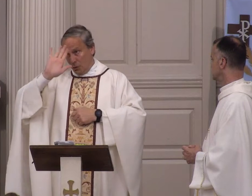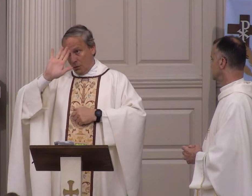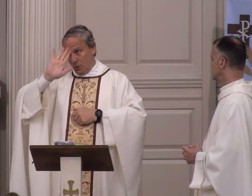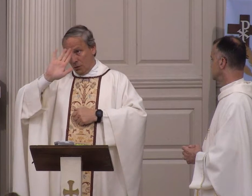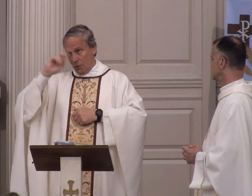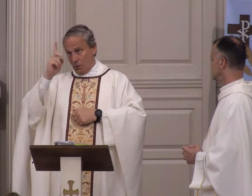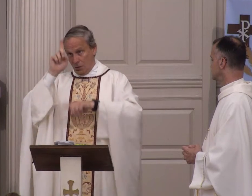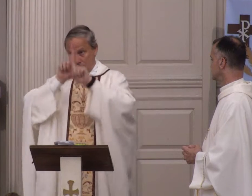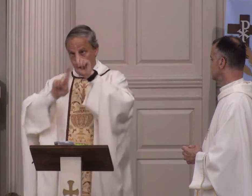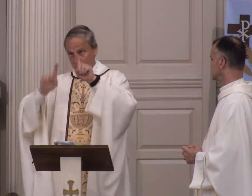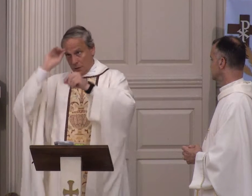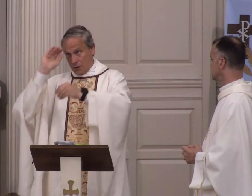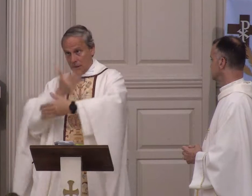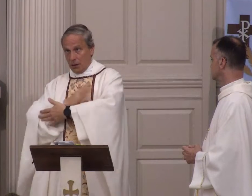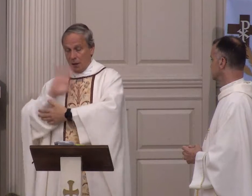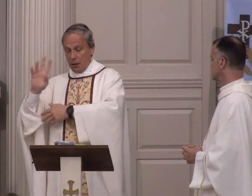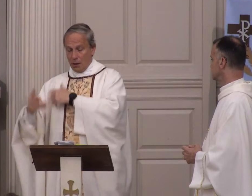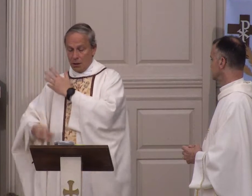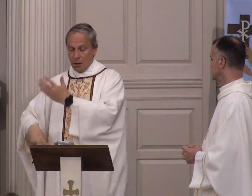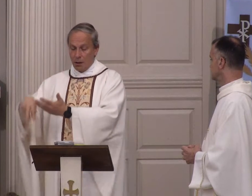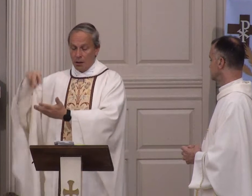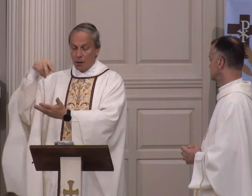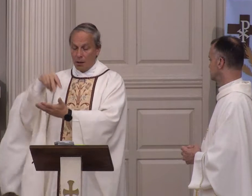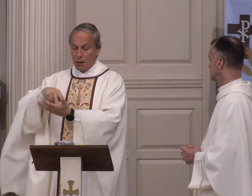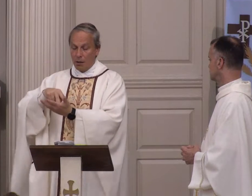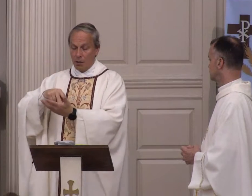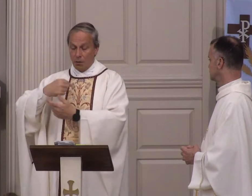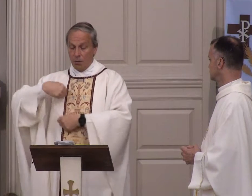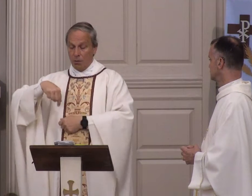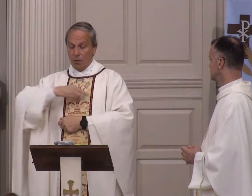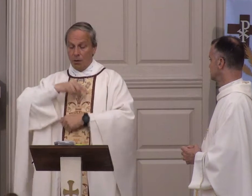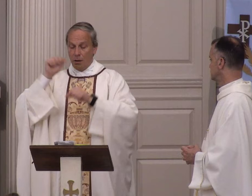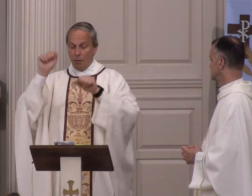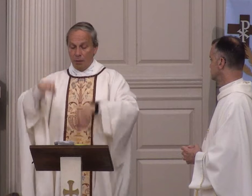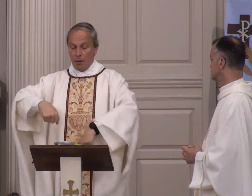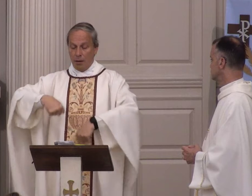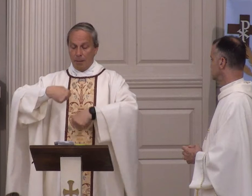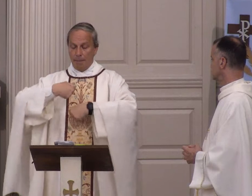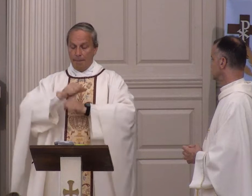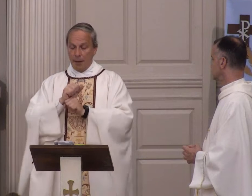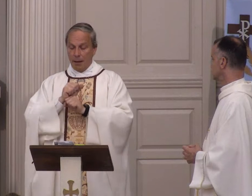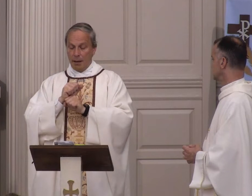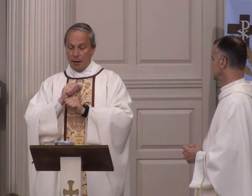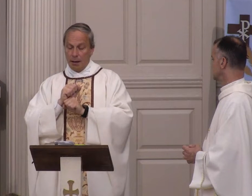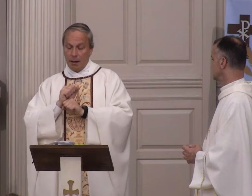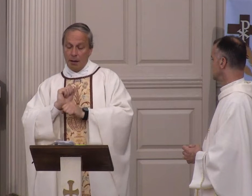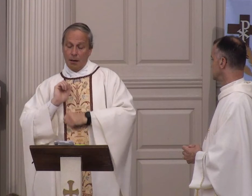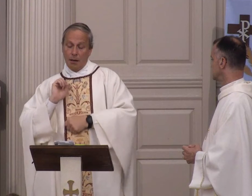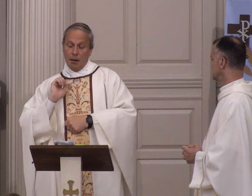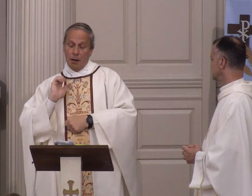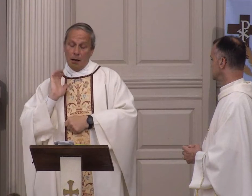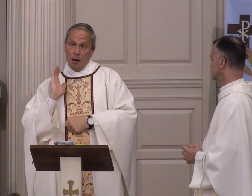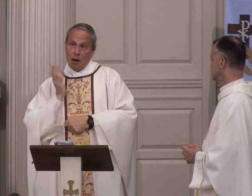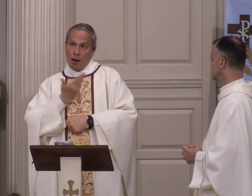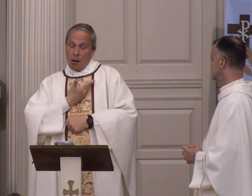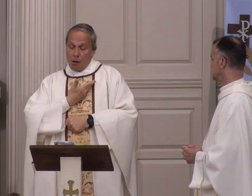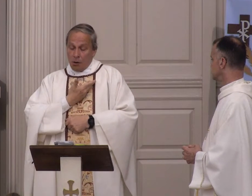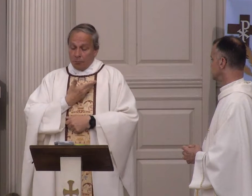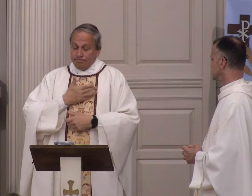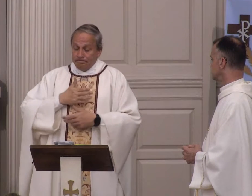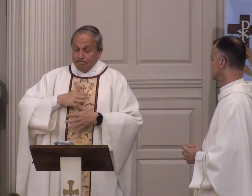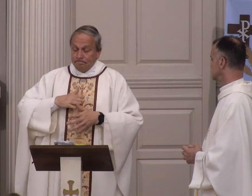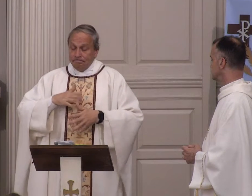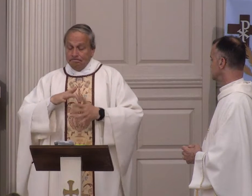wickedness by the resurrection of your only begotten Son, we may